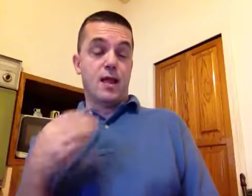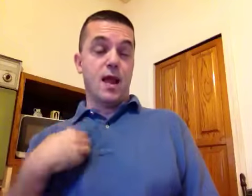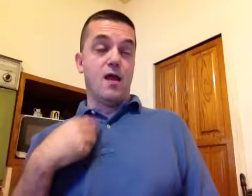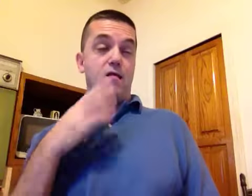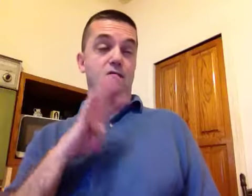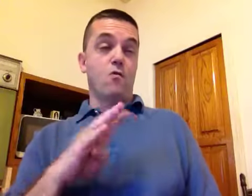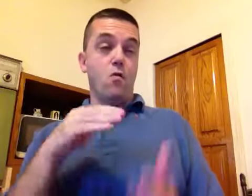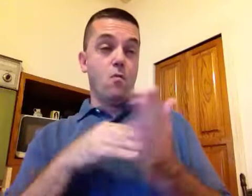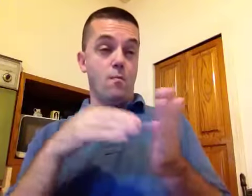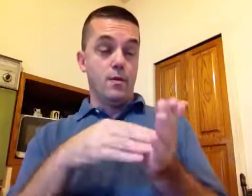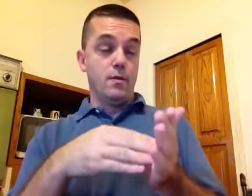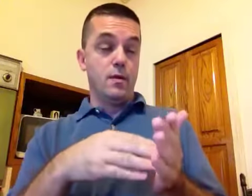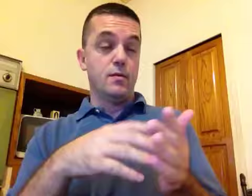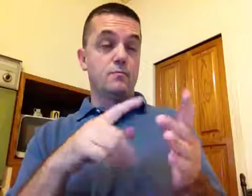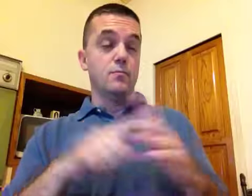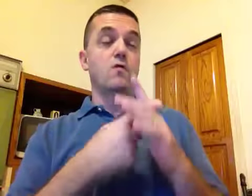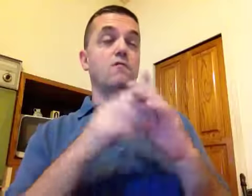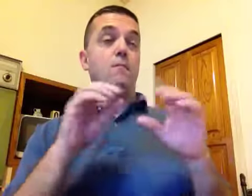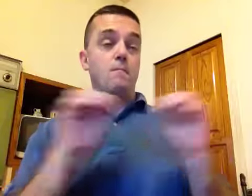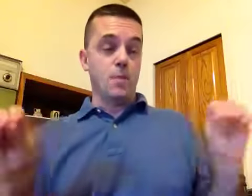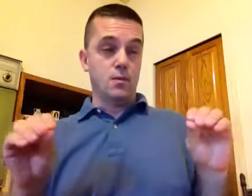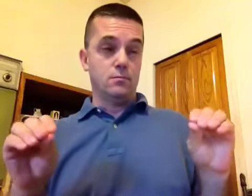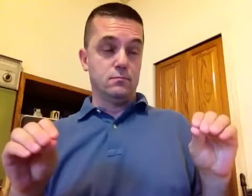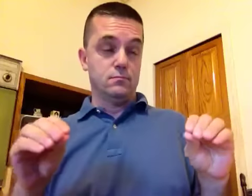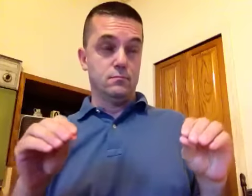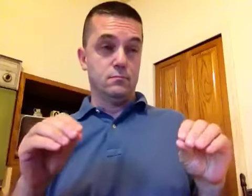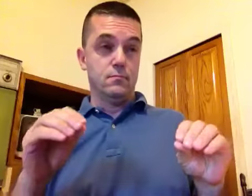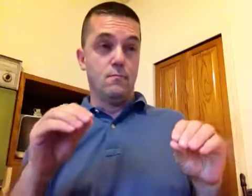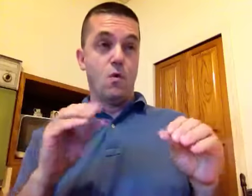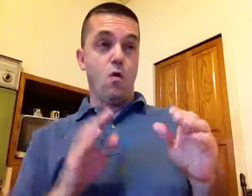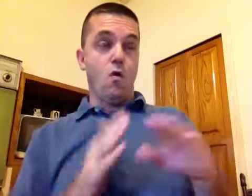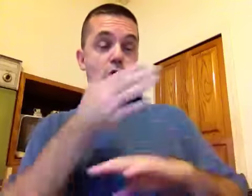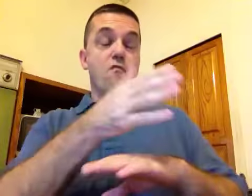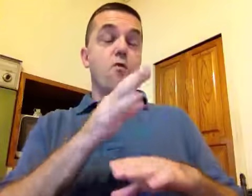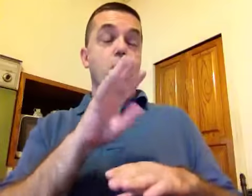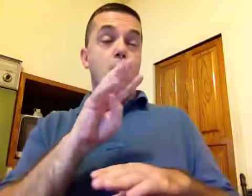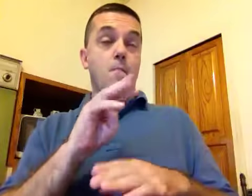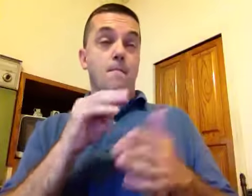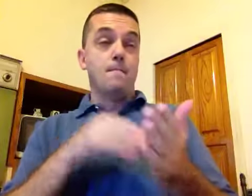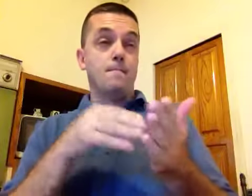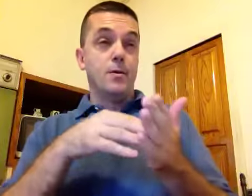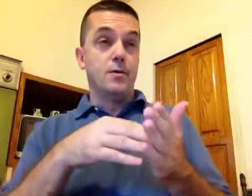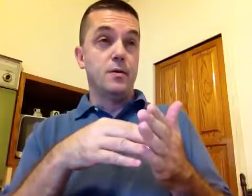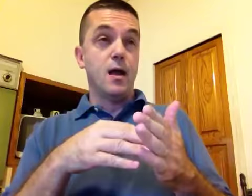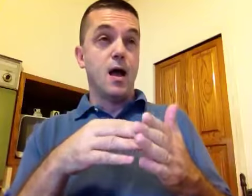estate starting from nothing. And over $1 million net worth, I became a millionaire.